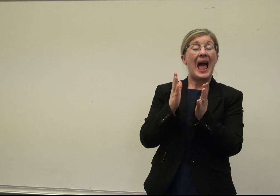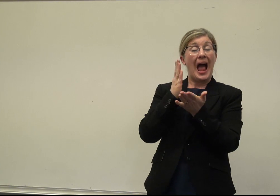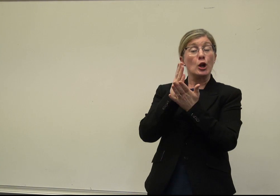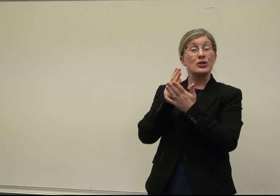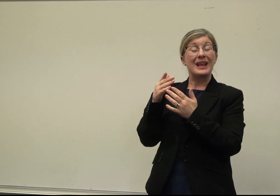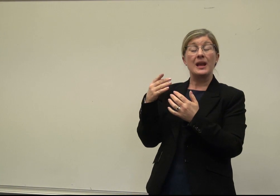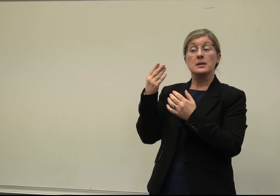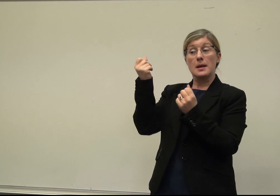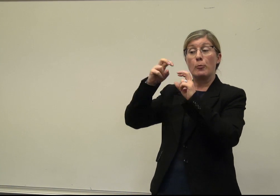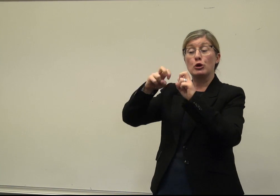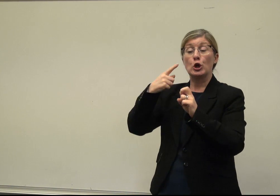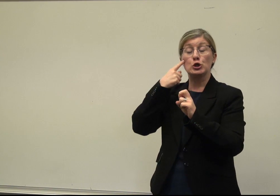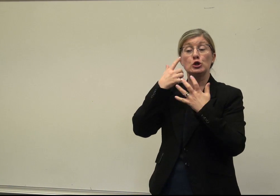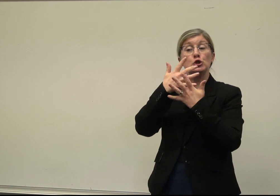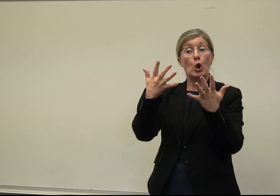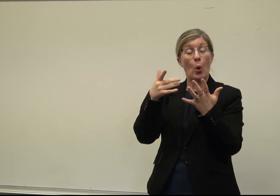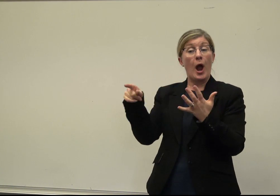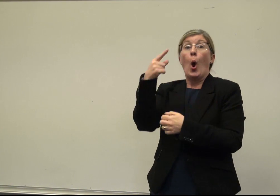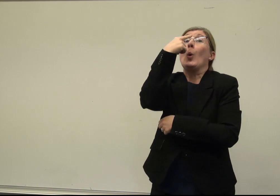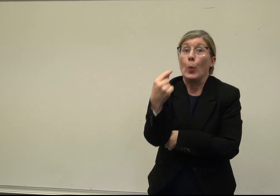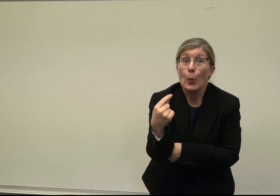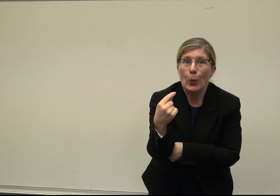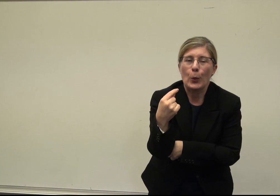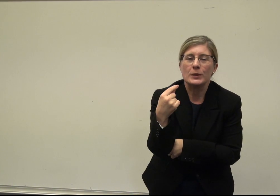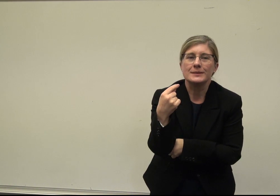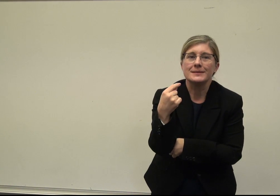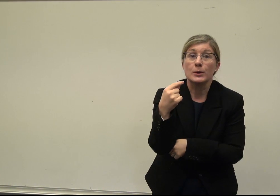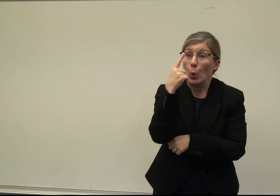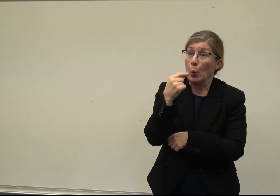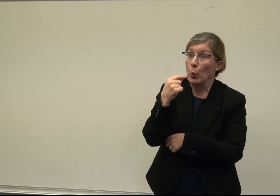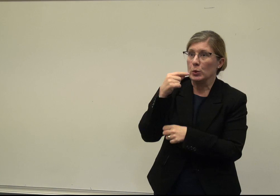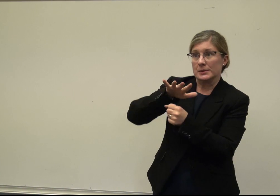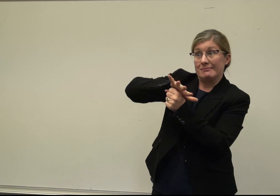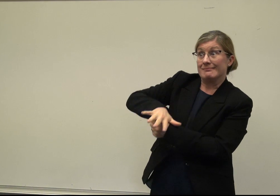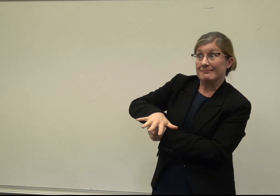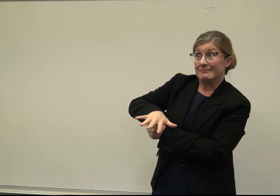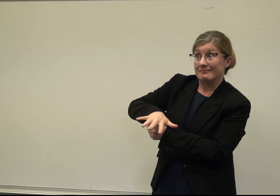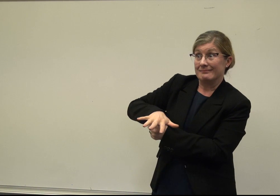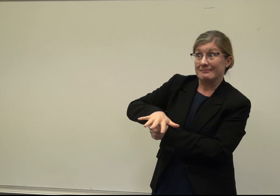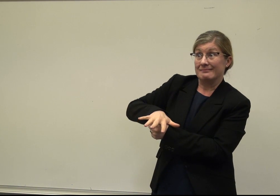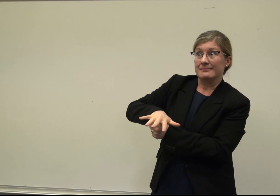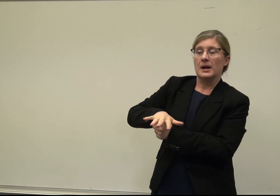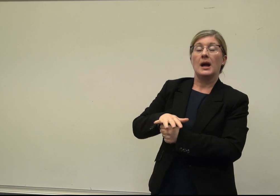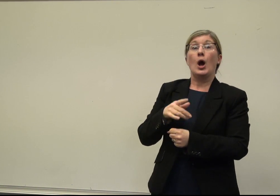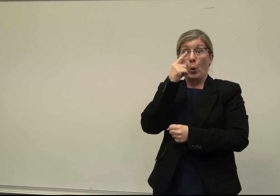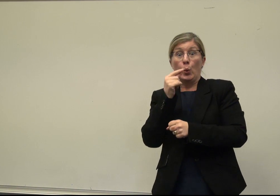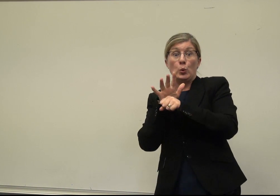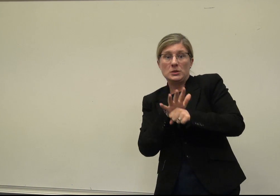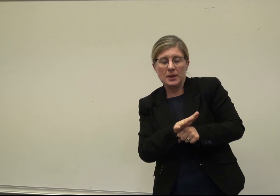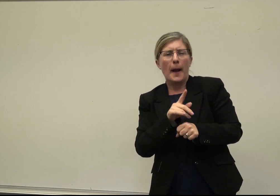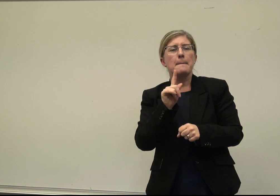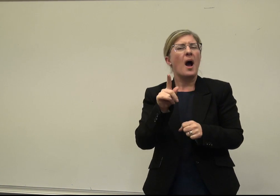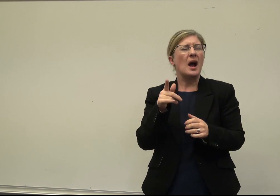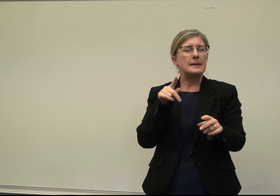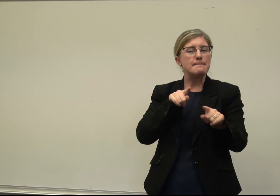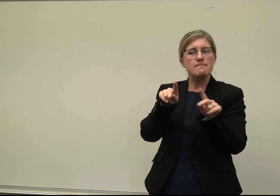could do that. Bimodal bilinguals could also inhibit one of the languages, but it has been found that by